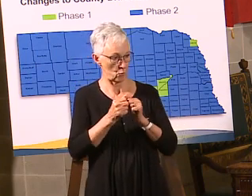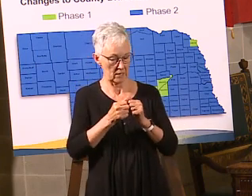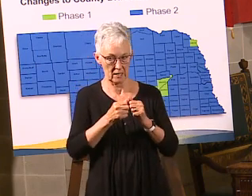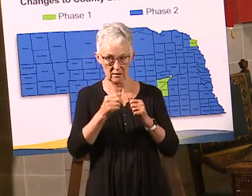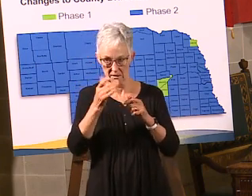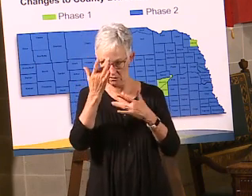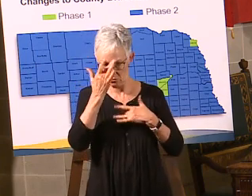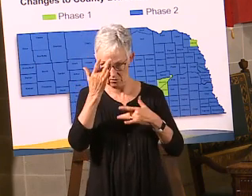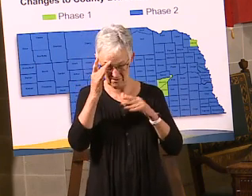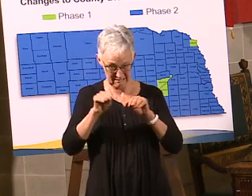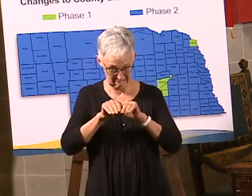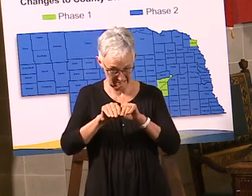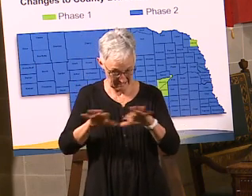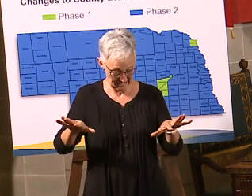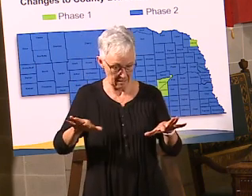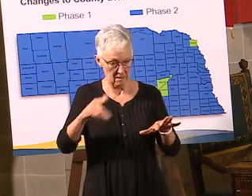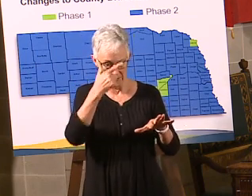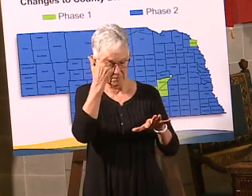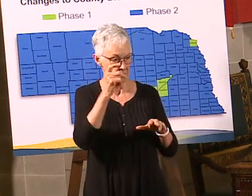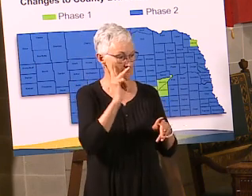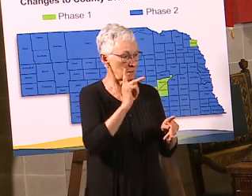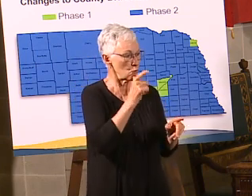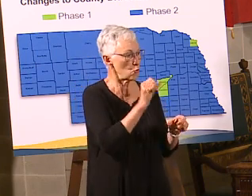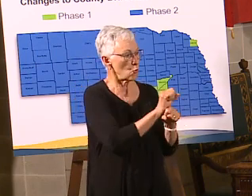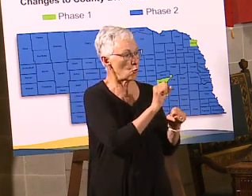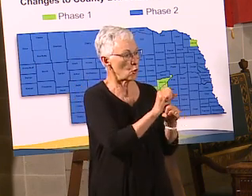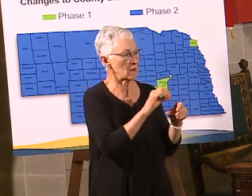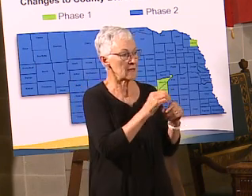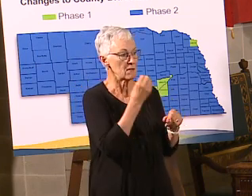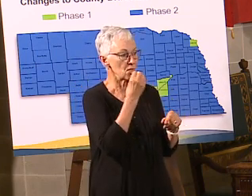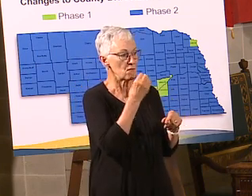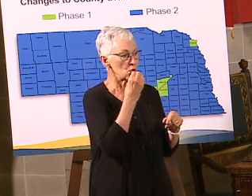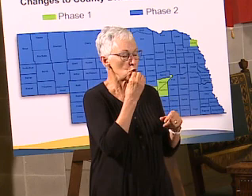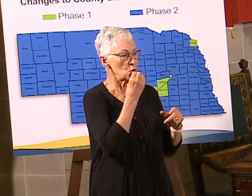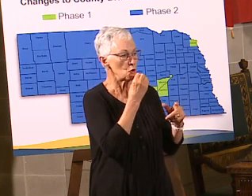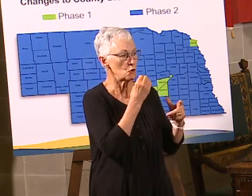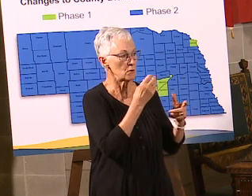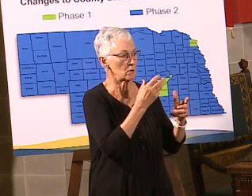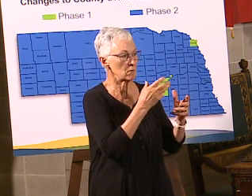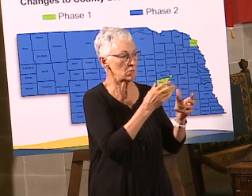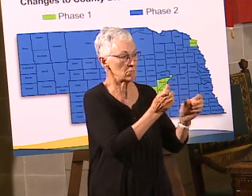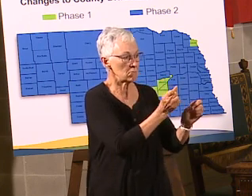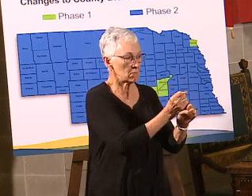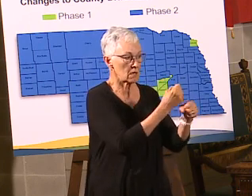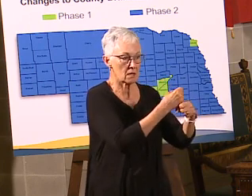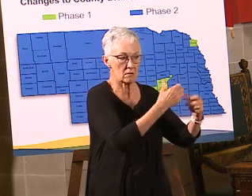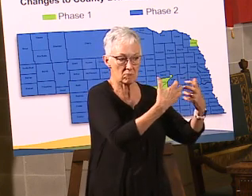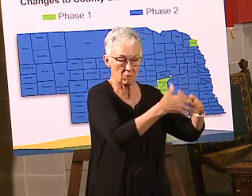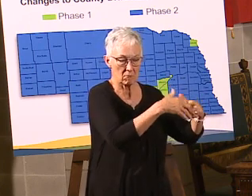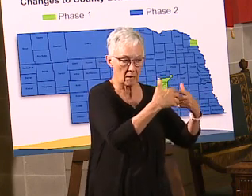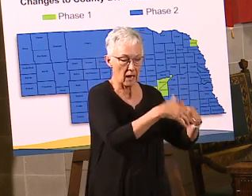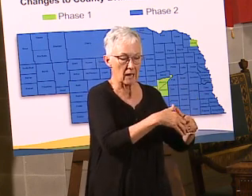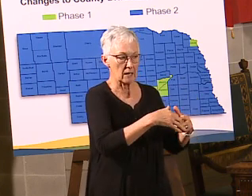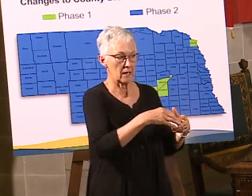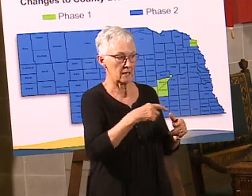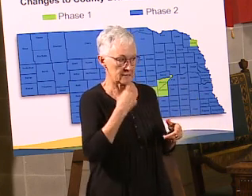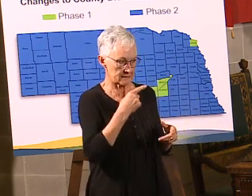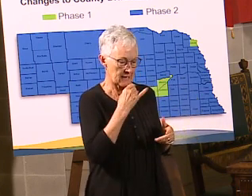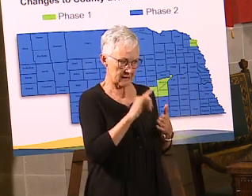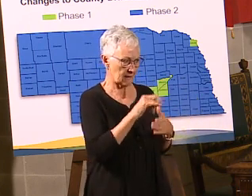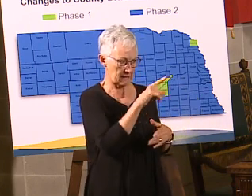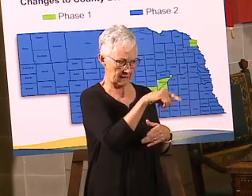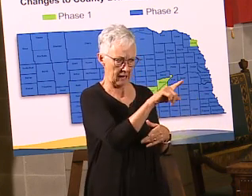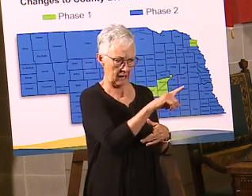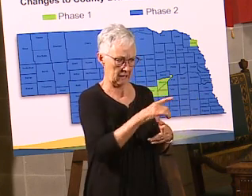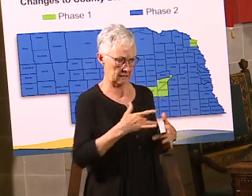accommodations for folks in our food processing communities. She's saying, could that stigmatize them, and what is my take on that? Actually, I don't think that